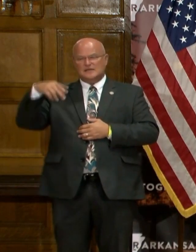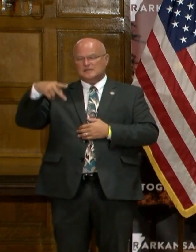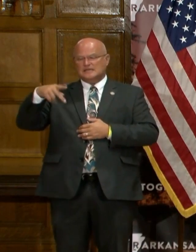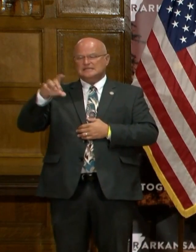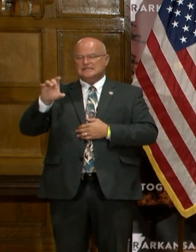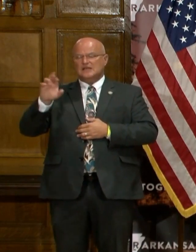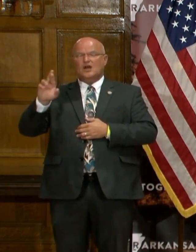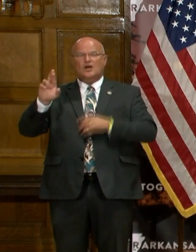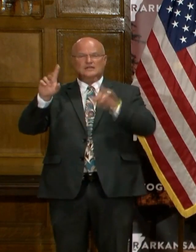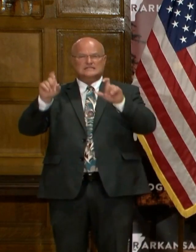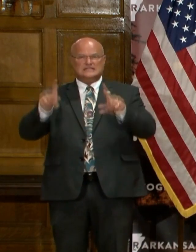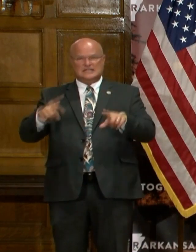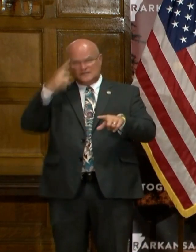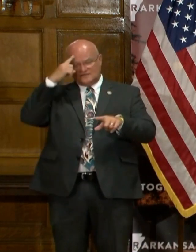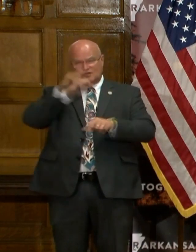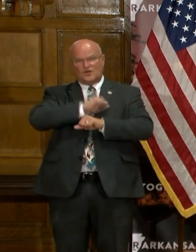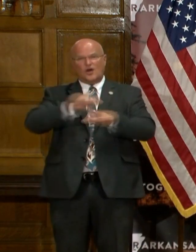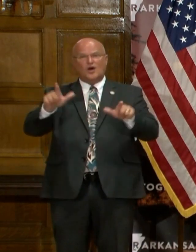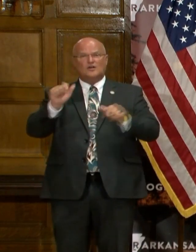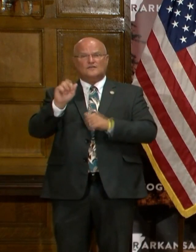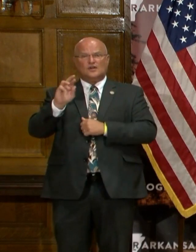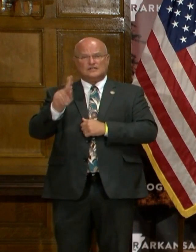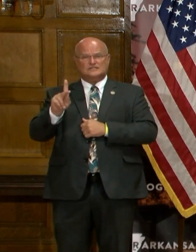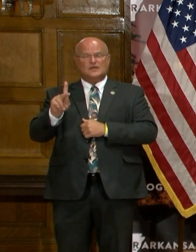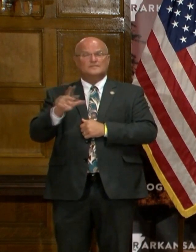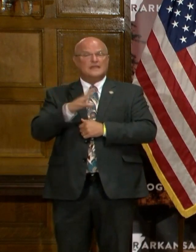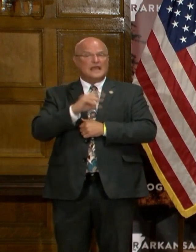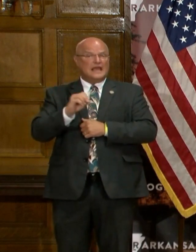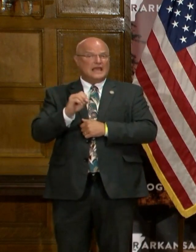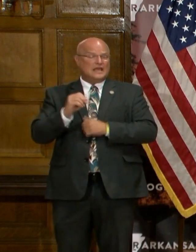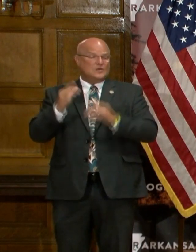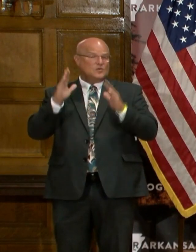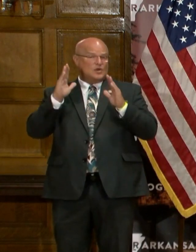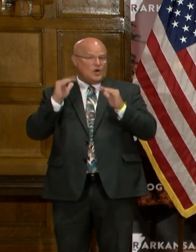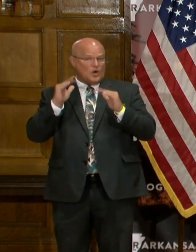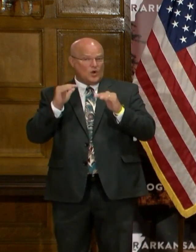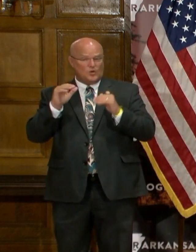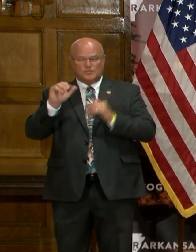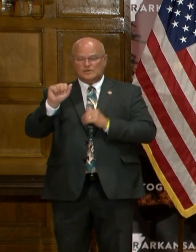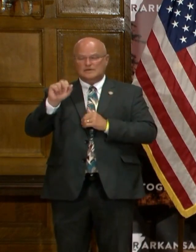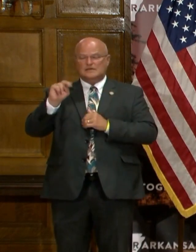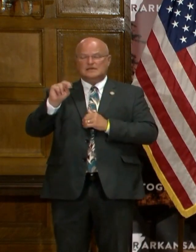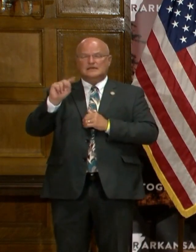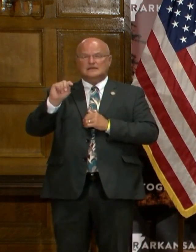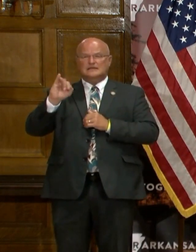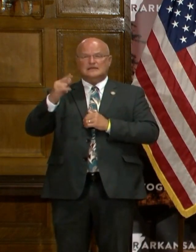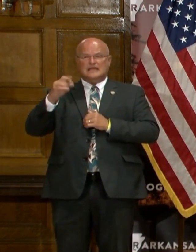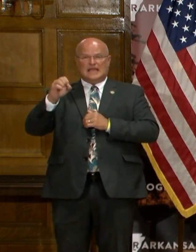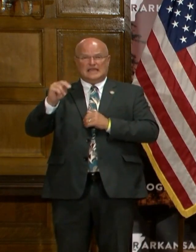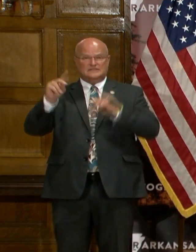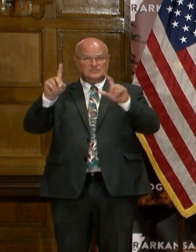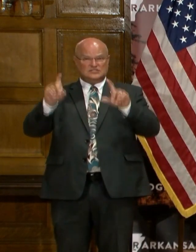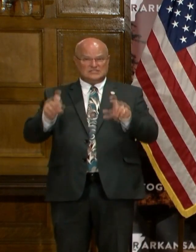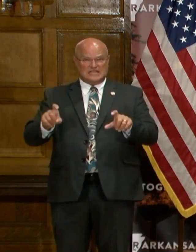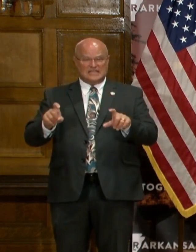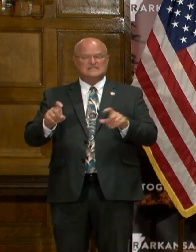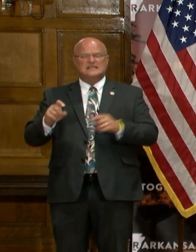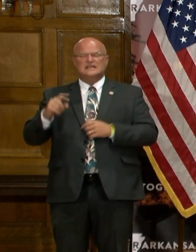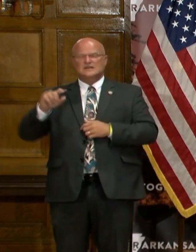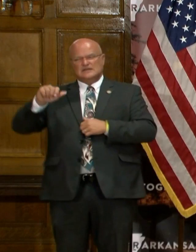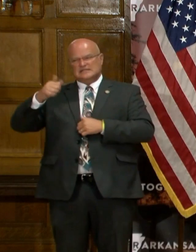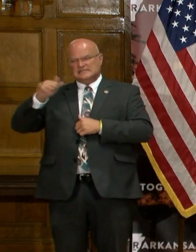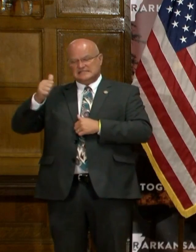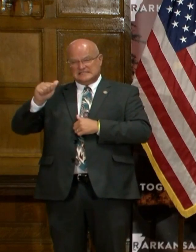tests. We also hope to grow our antigen test, and even though we set a goal of 10,000 antigen tests in the month